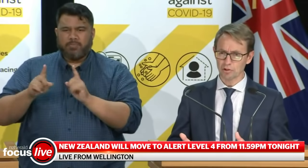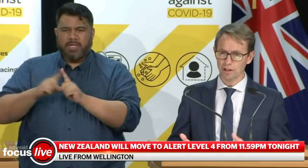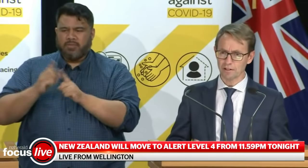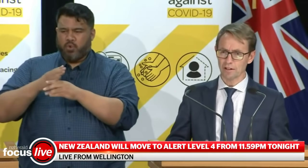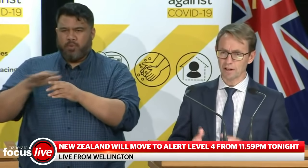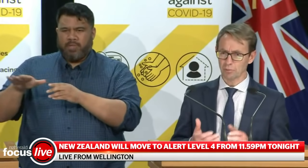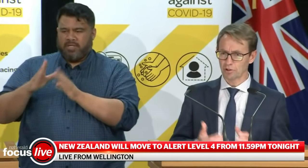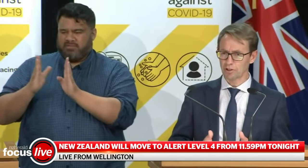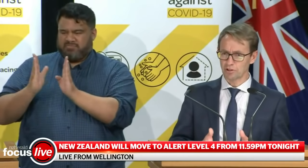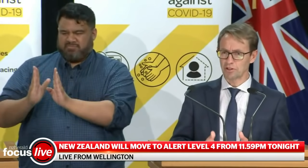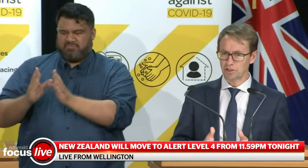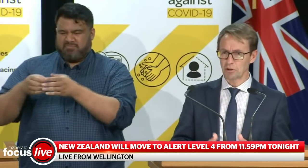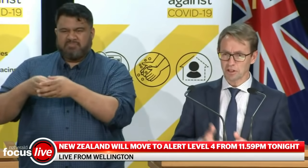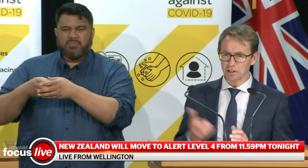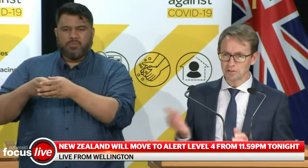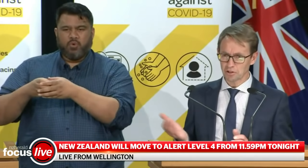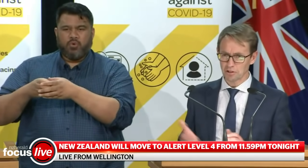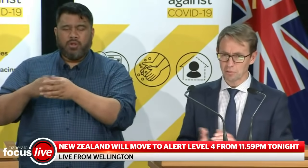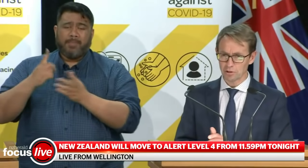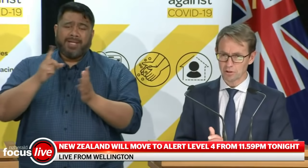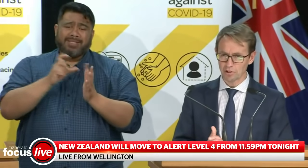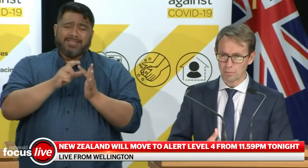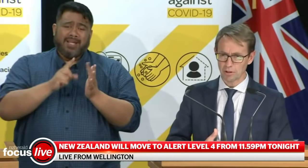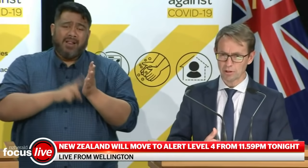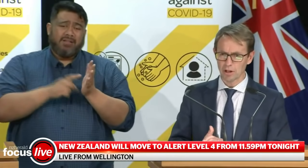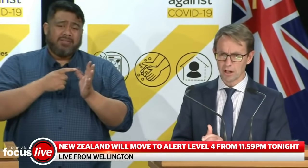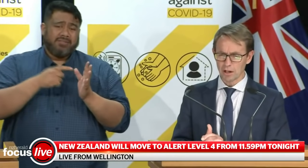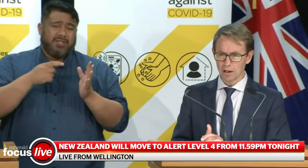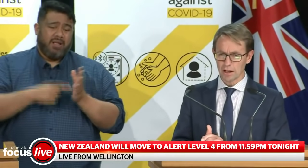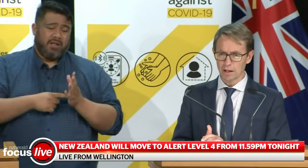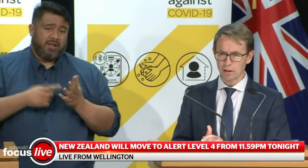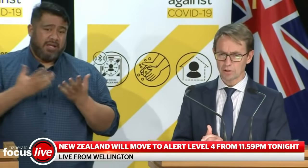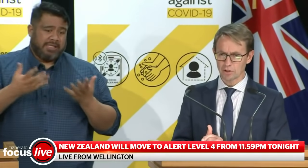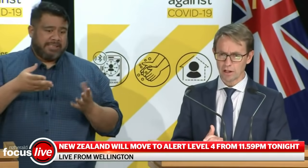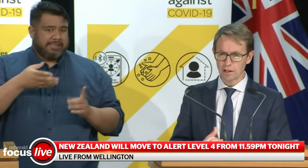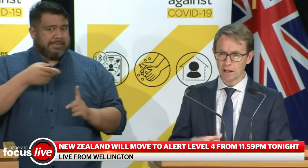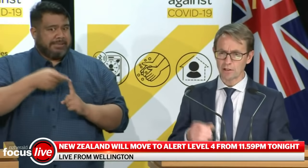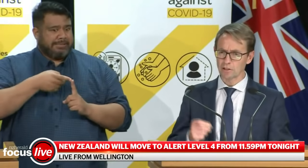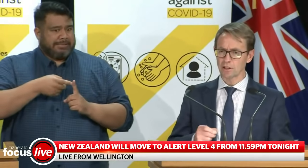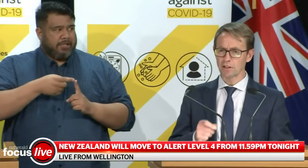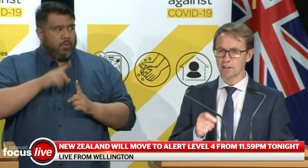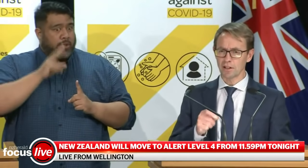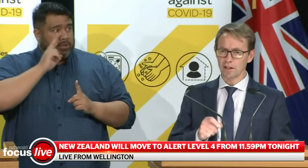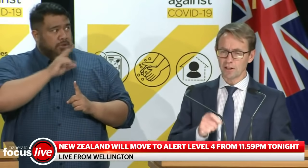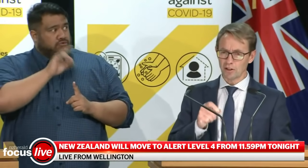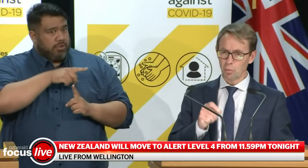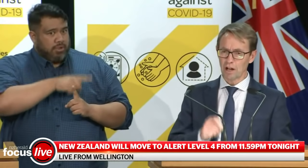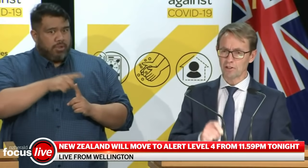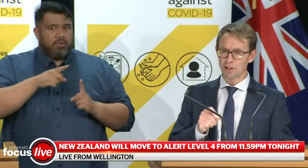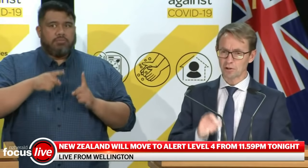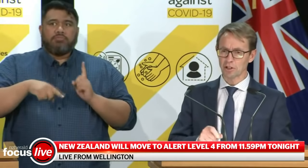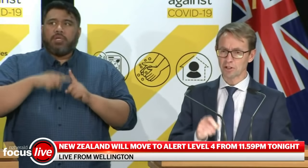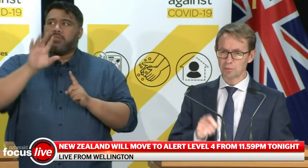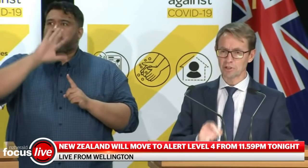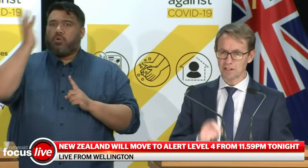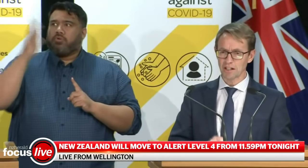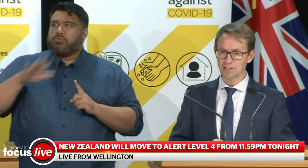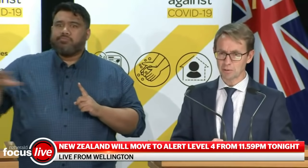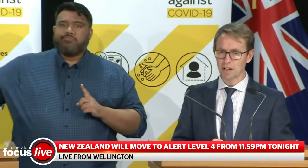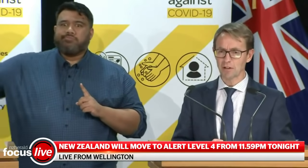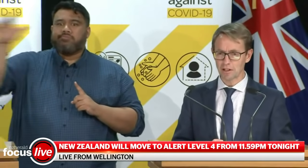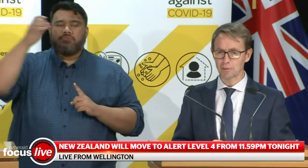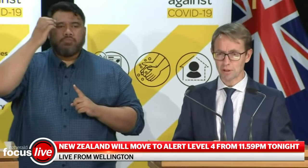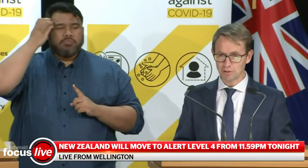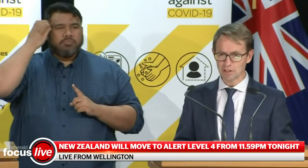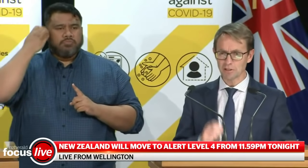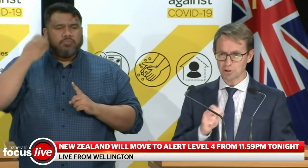of course, and with Delta, and certainly what has happened in Australia, and indeed the one Delta community case